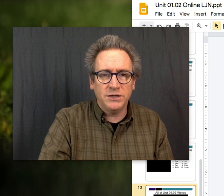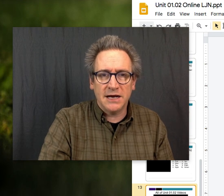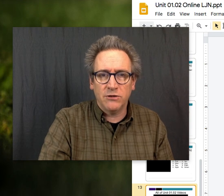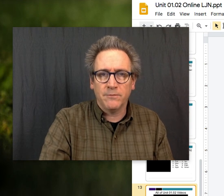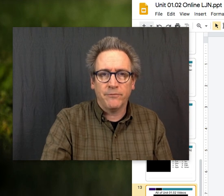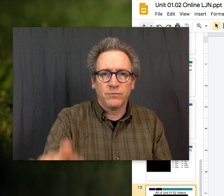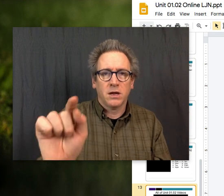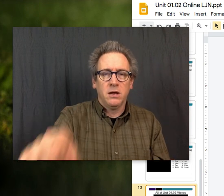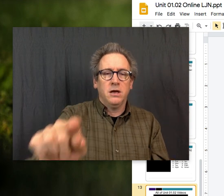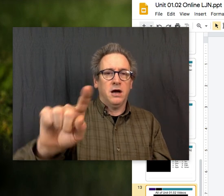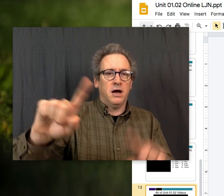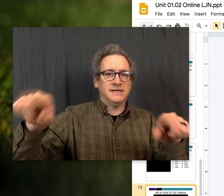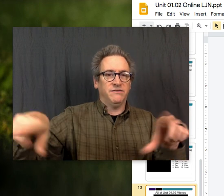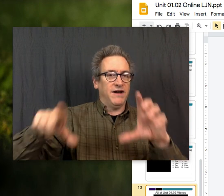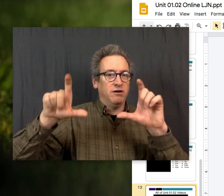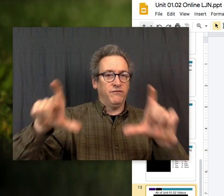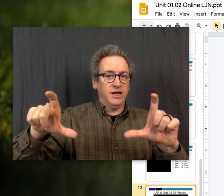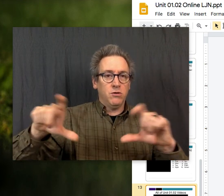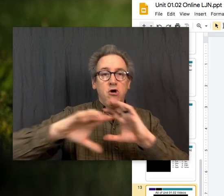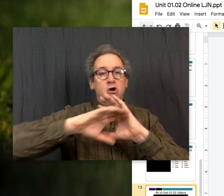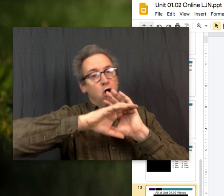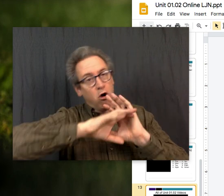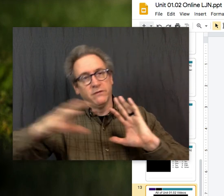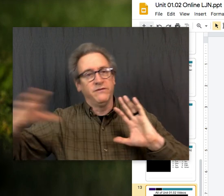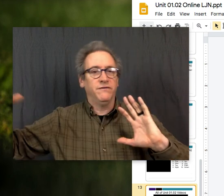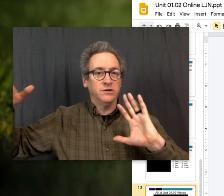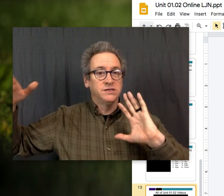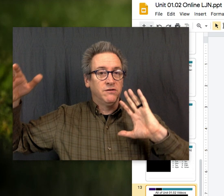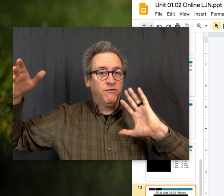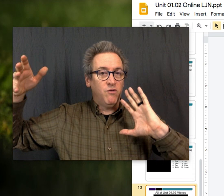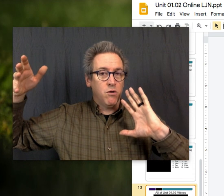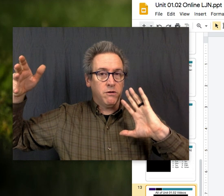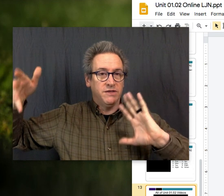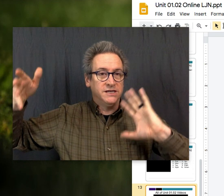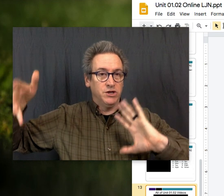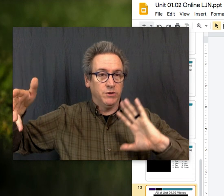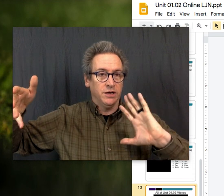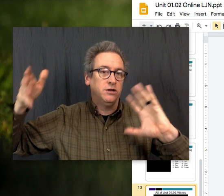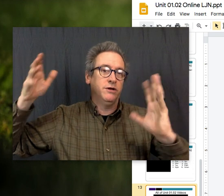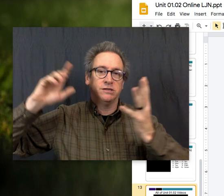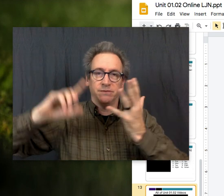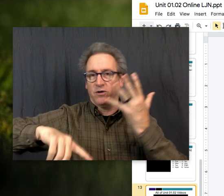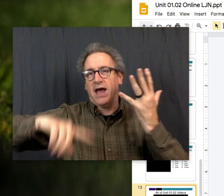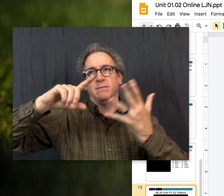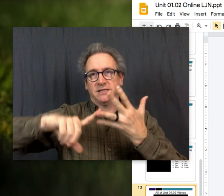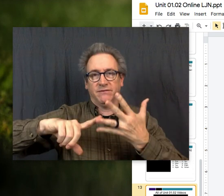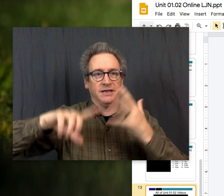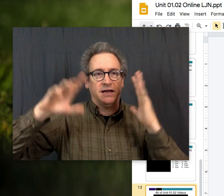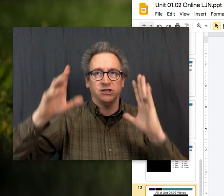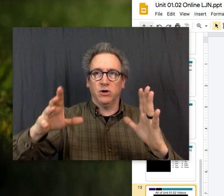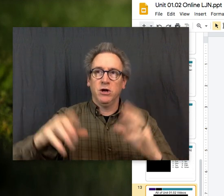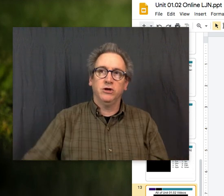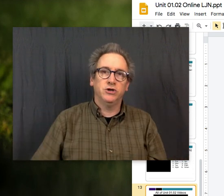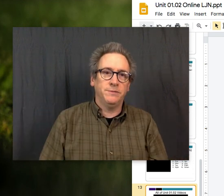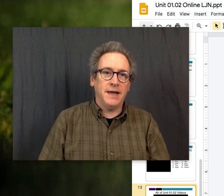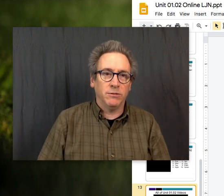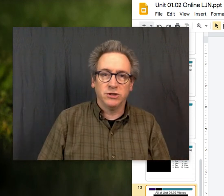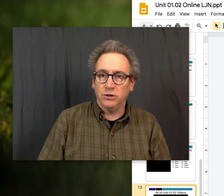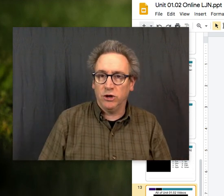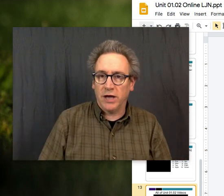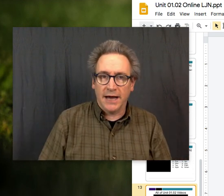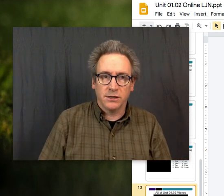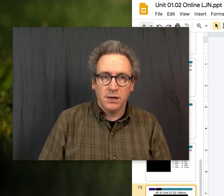put down as the final video all of the videos for this unit, including some vocab and stuff like that. So you should be